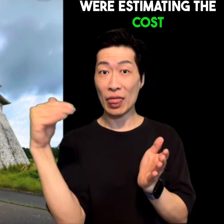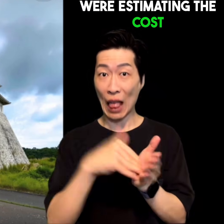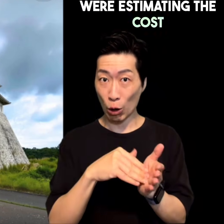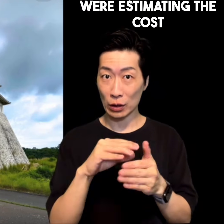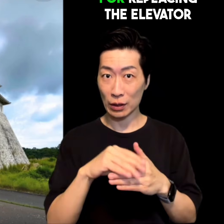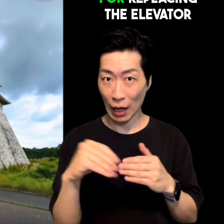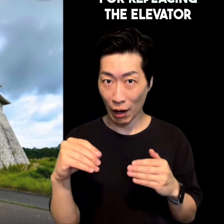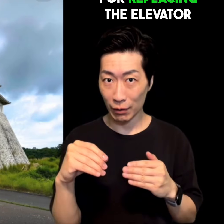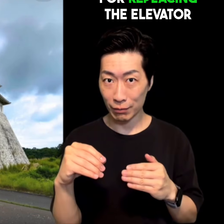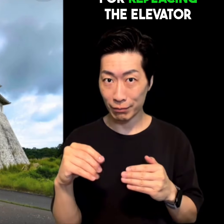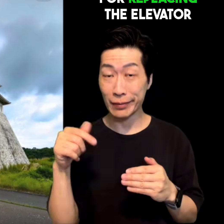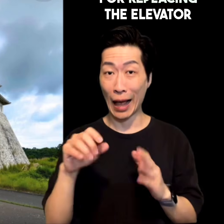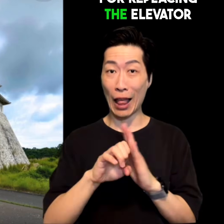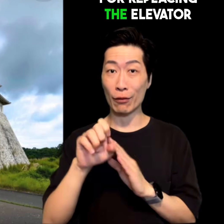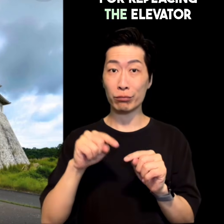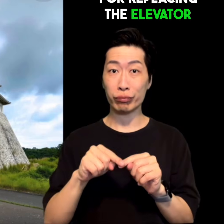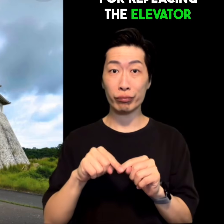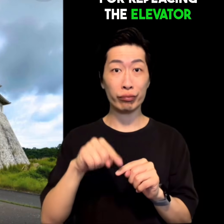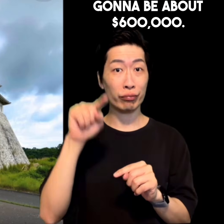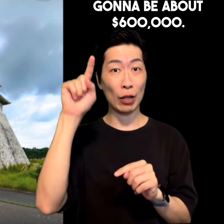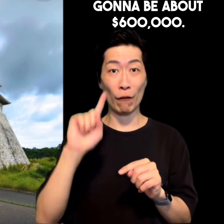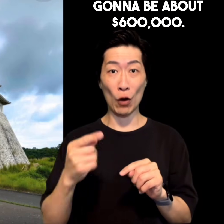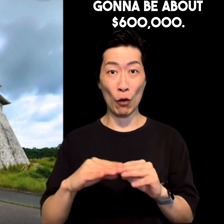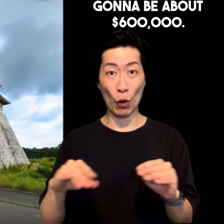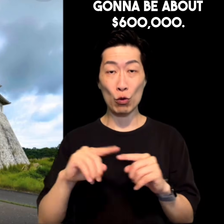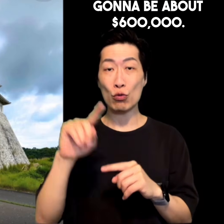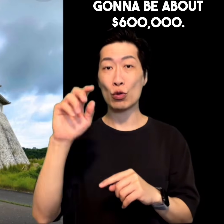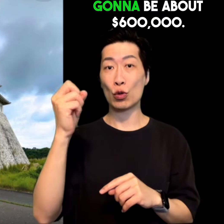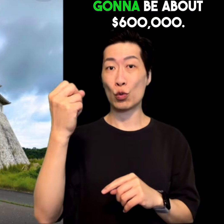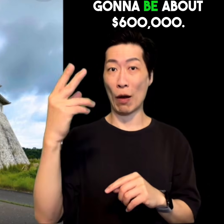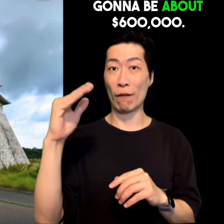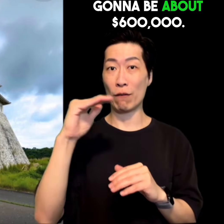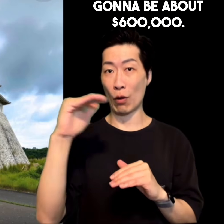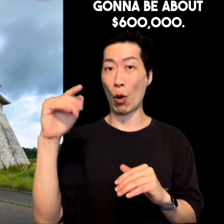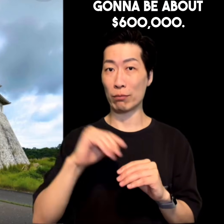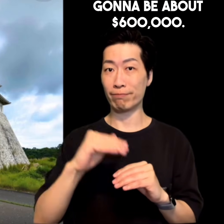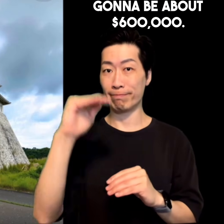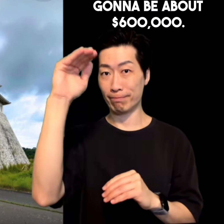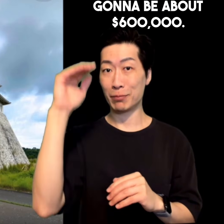the cost for replacing the elevator for one elevator was going to be